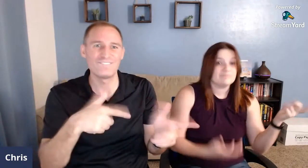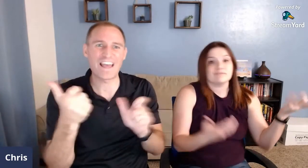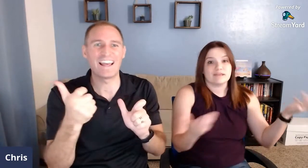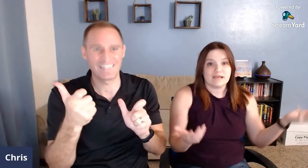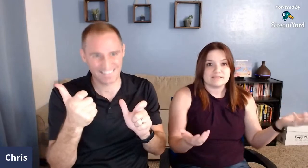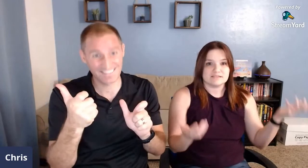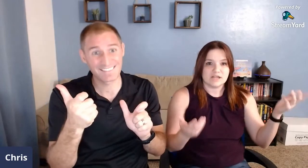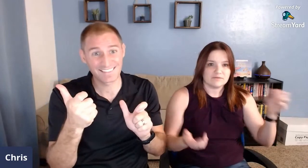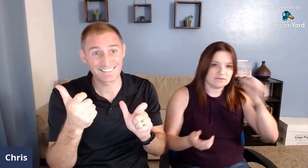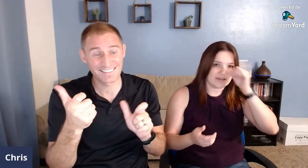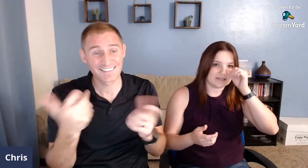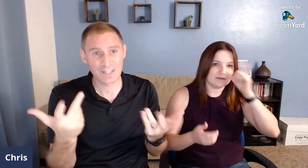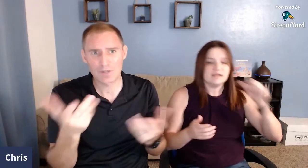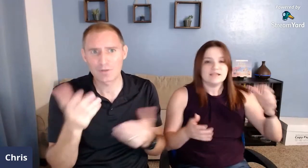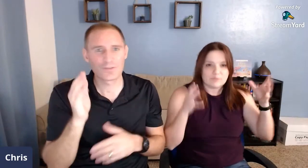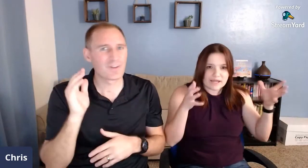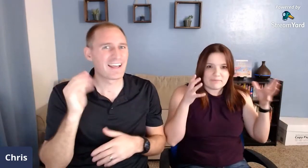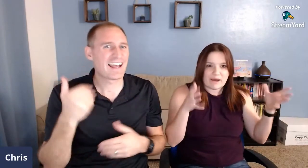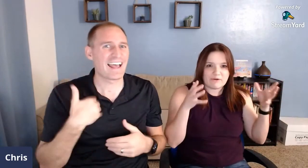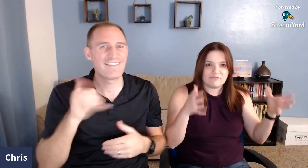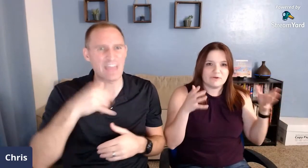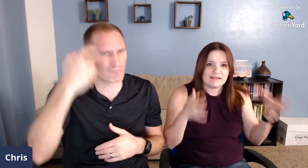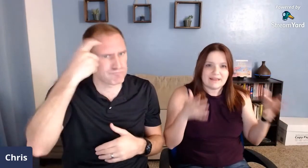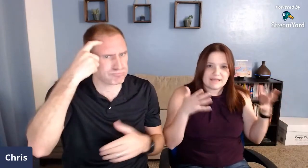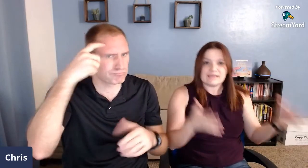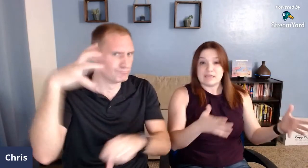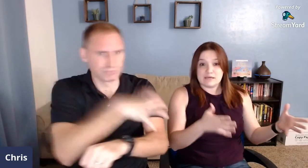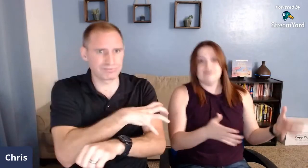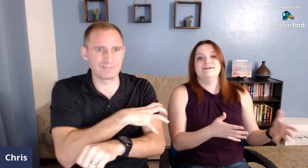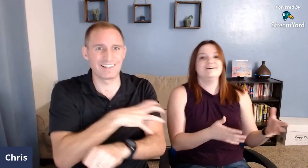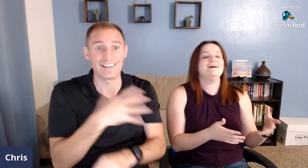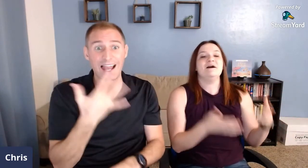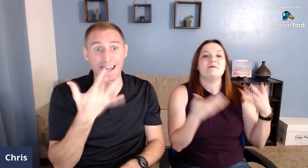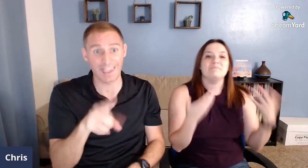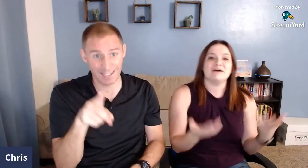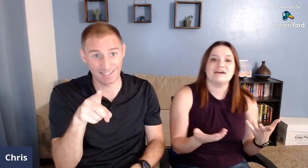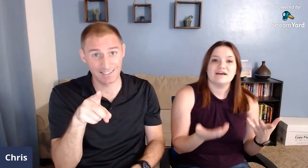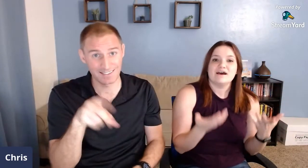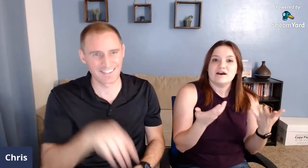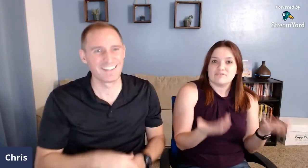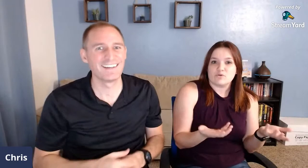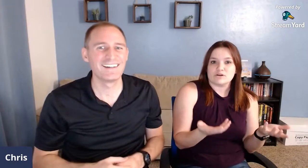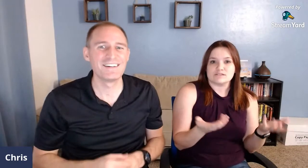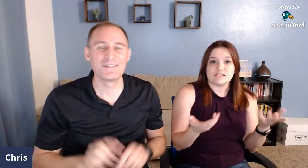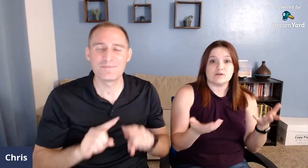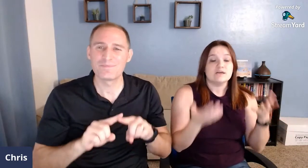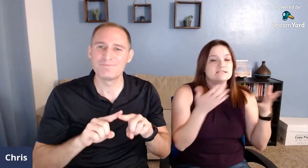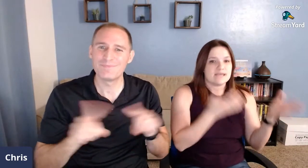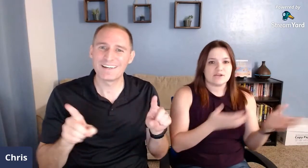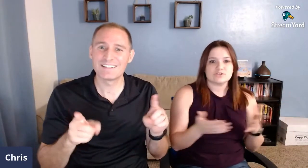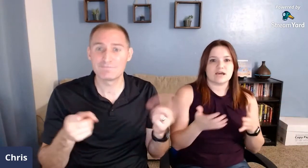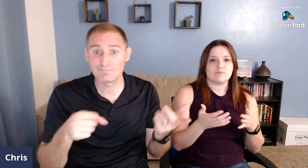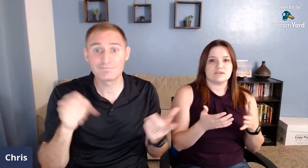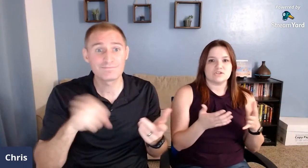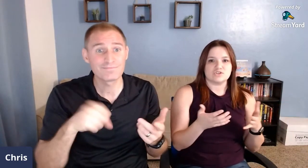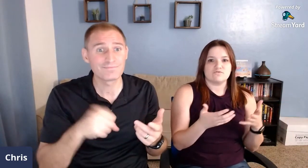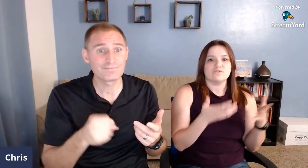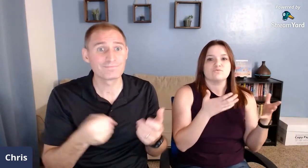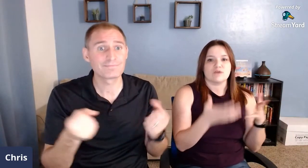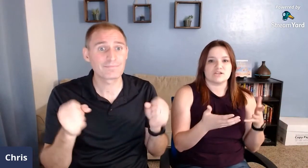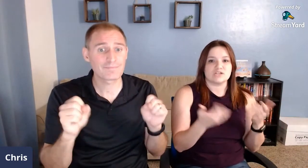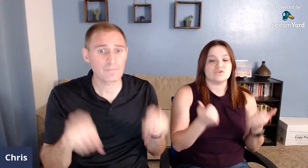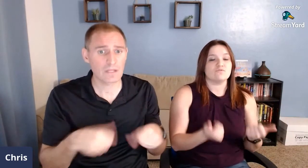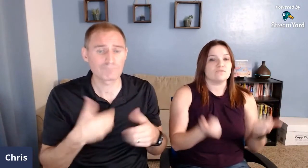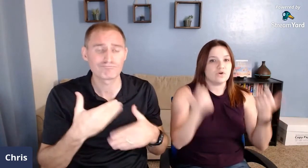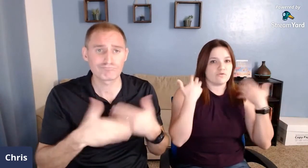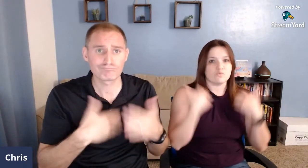people, because you know you've got the brain power for it. Lucky. But of course, you know, take your time with it. Don't